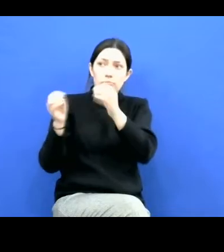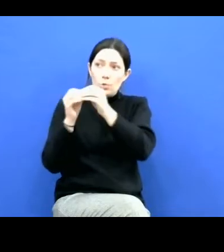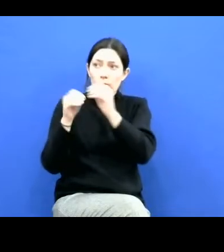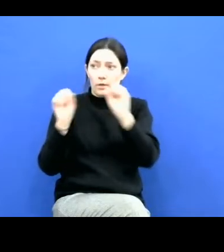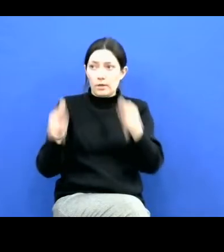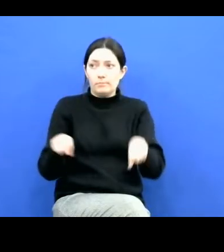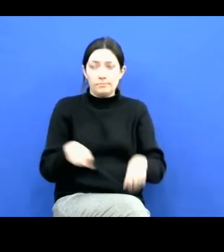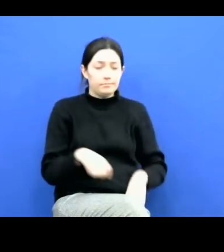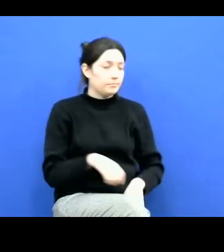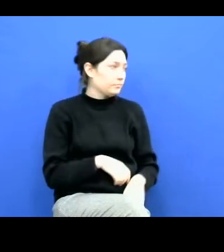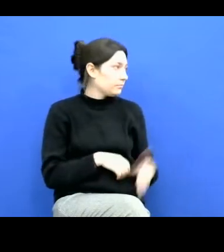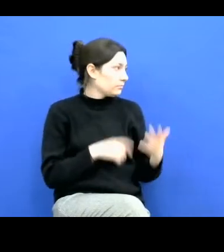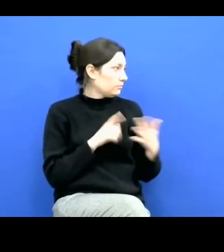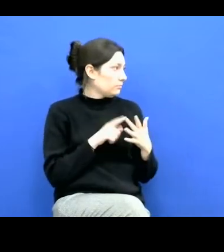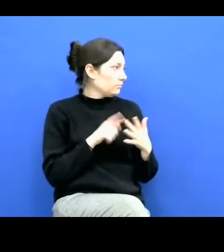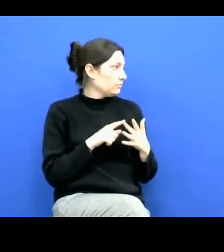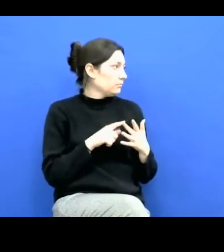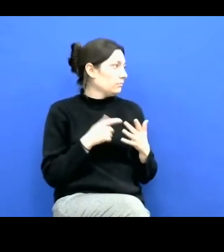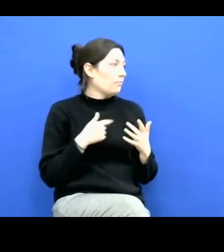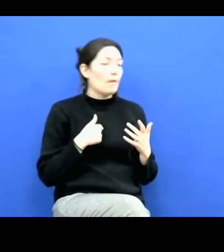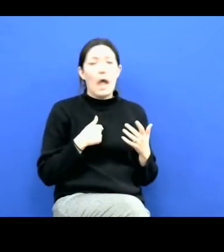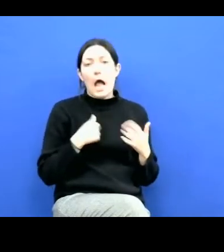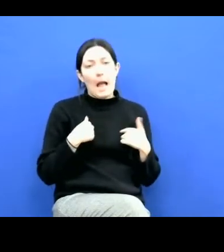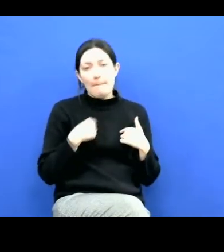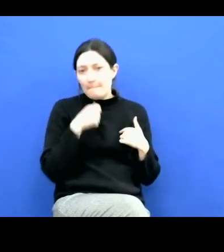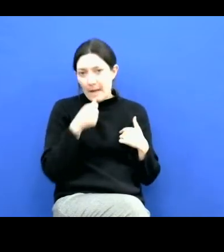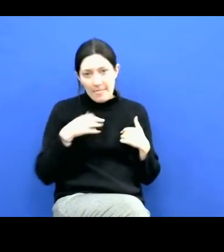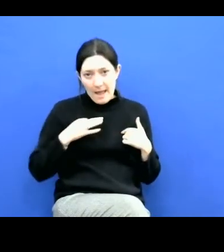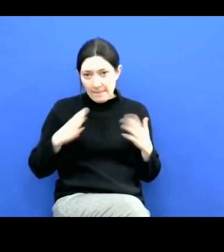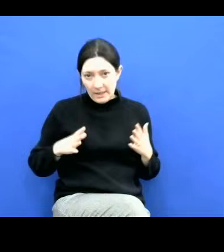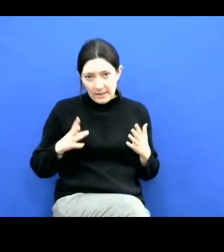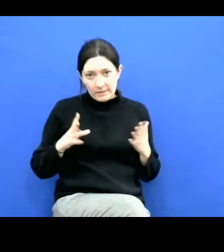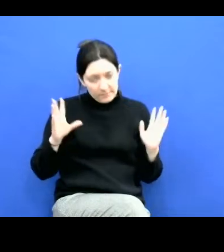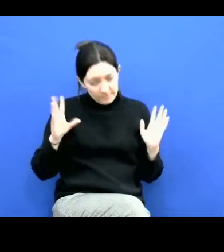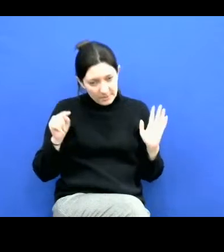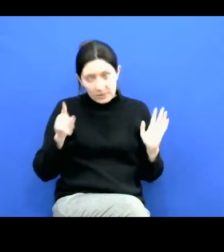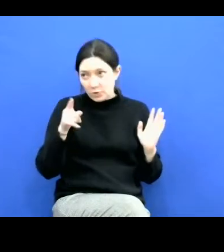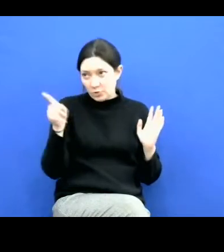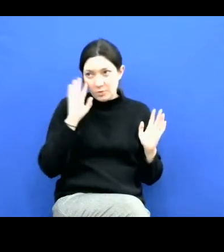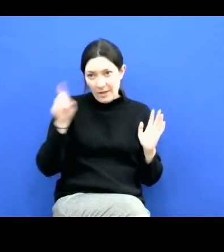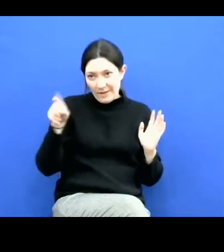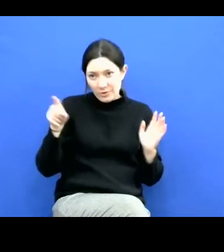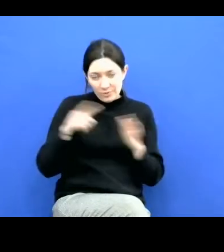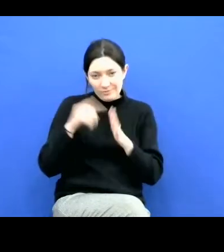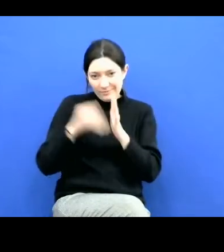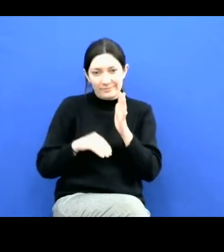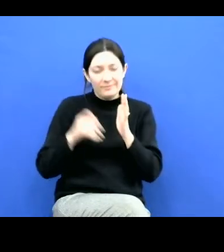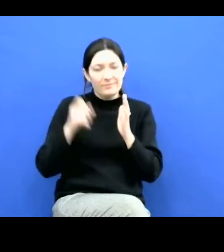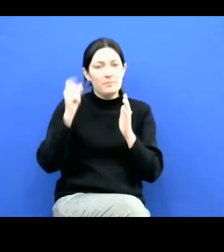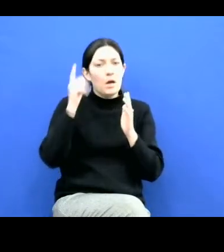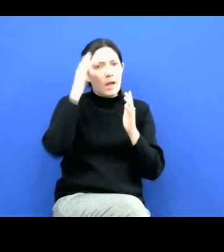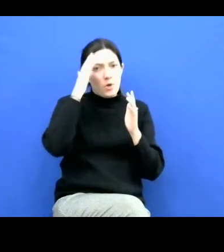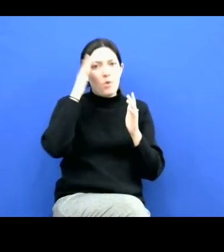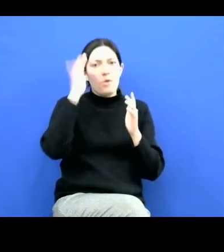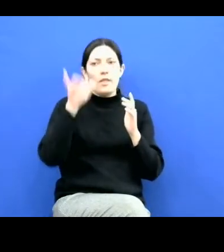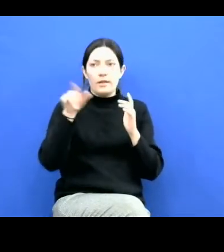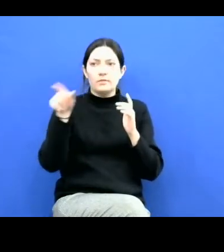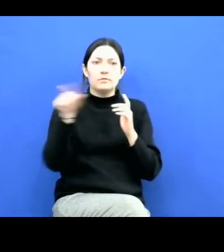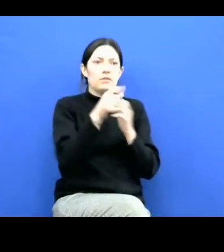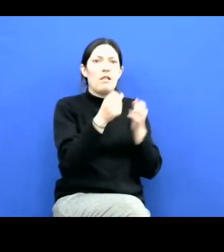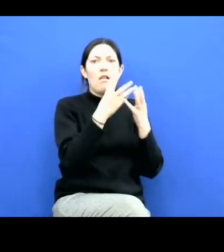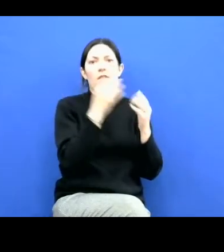can, but I'm not the applicant, so you're gonna have to do it, but I know there's a bunch of homes on West Henrietta